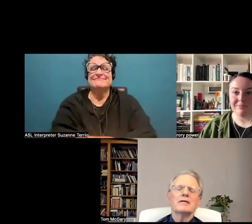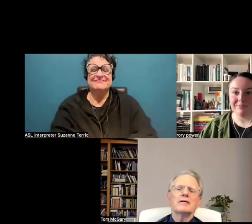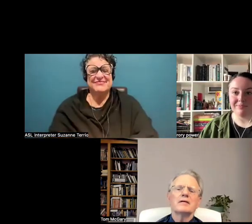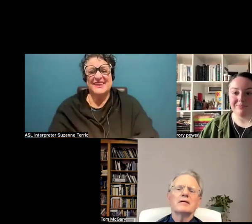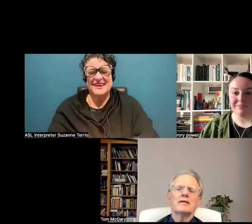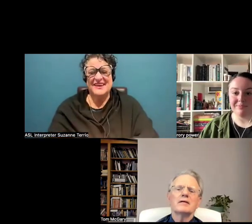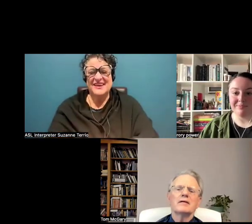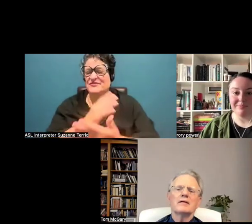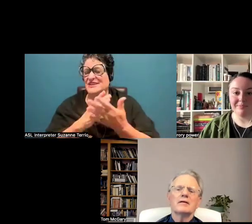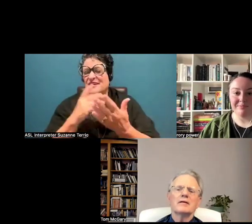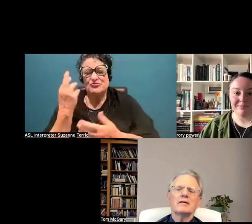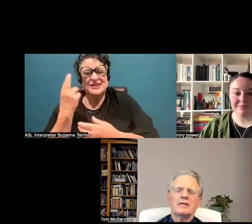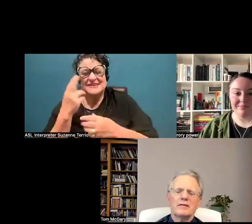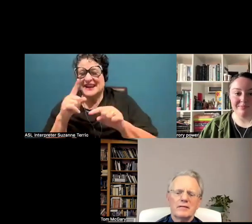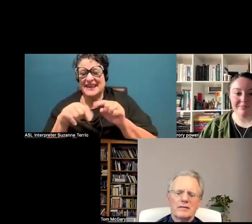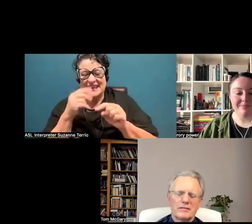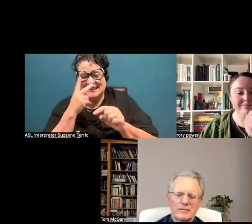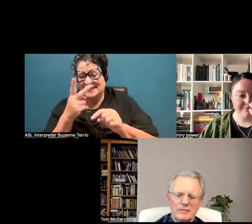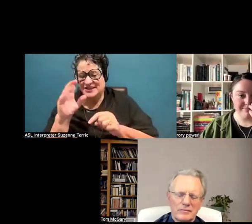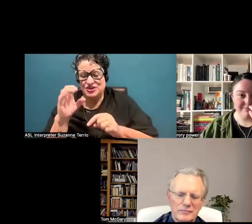For some reason, I can't see the chat.